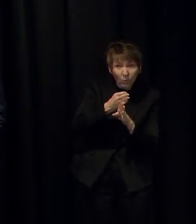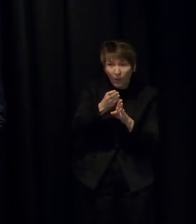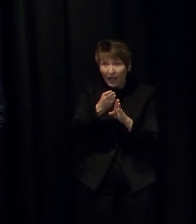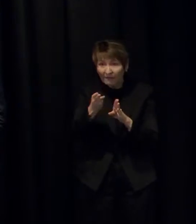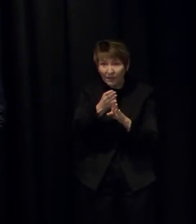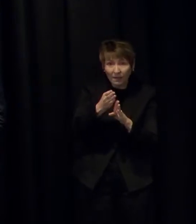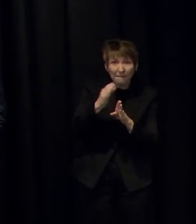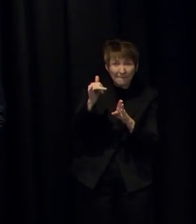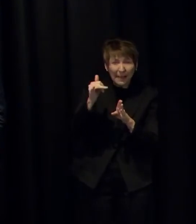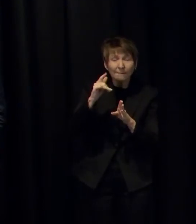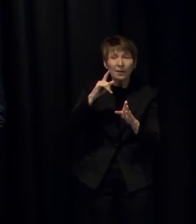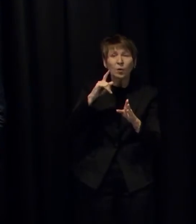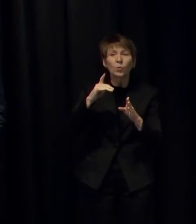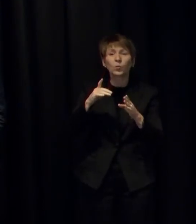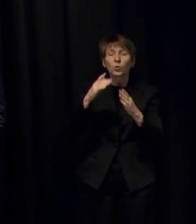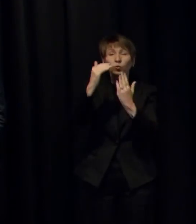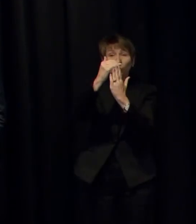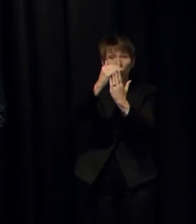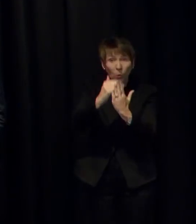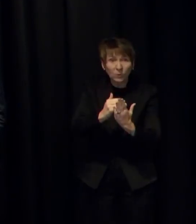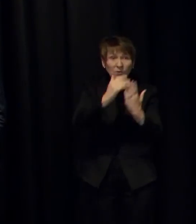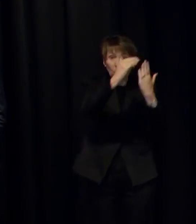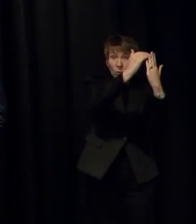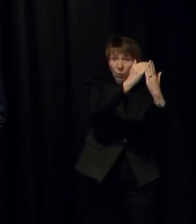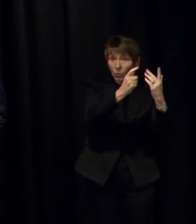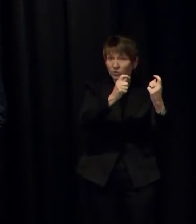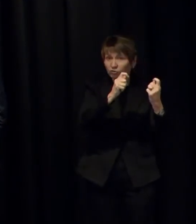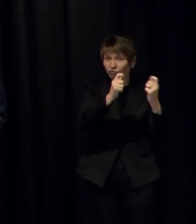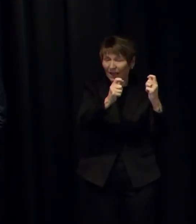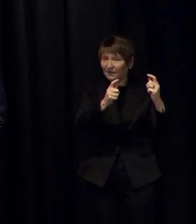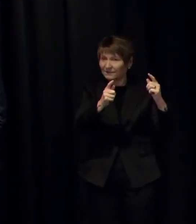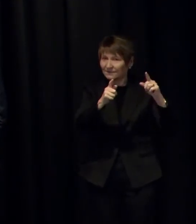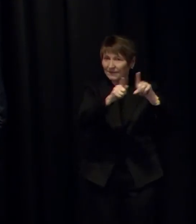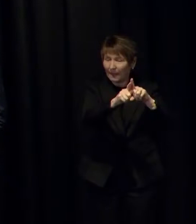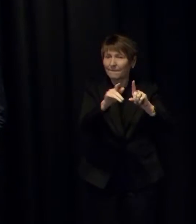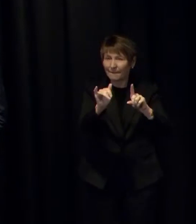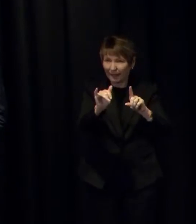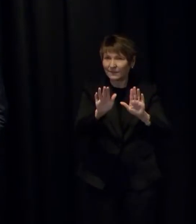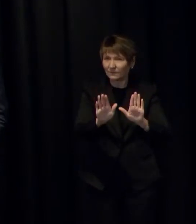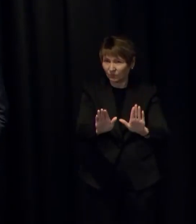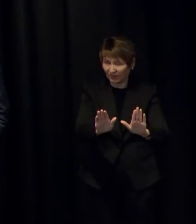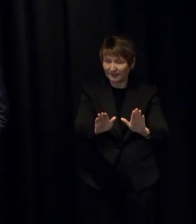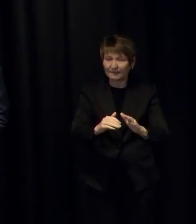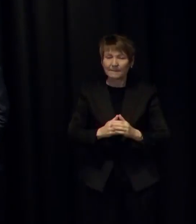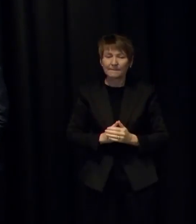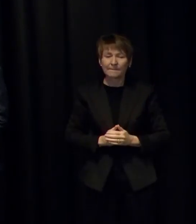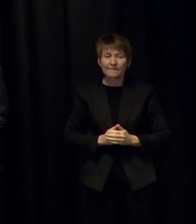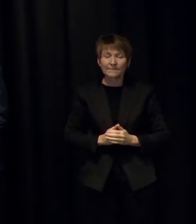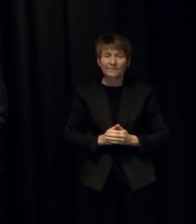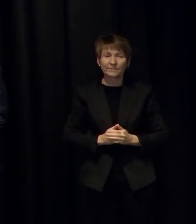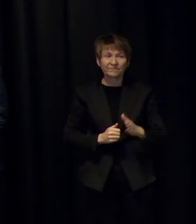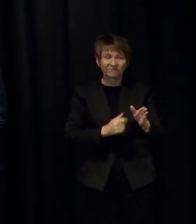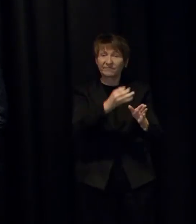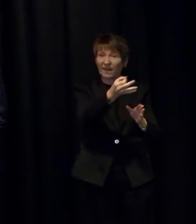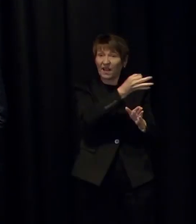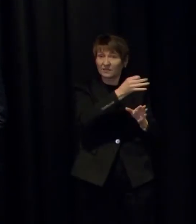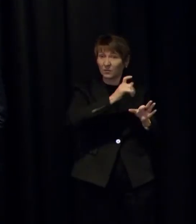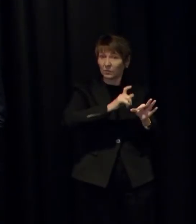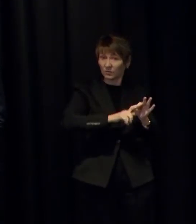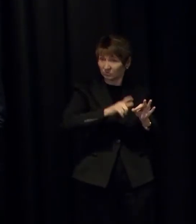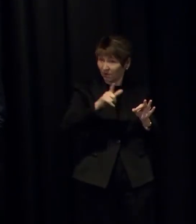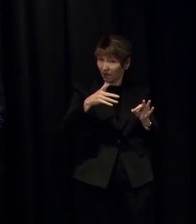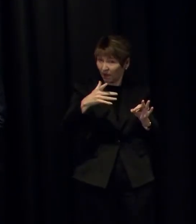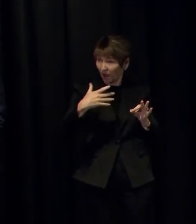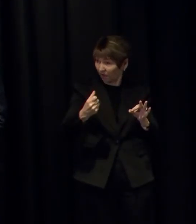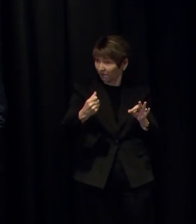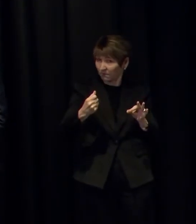Victoria into Melbourne? Yeah, so there are rules at the moment, and if you've got good reason and you've got authorisation